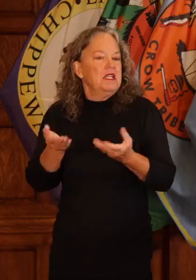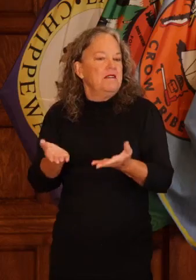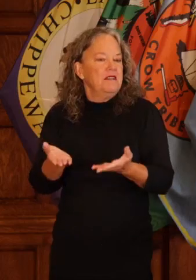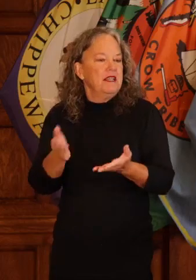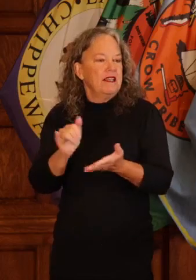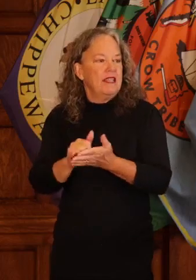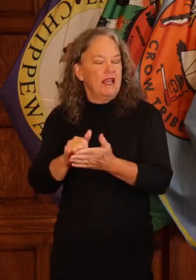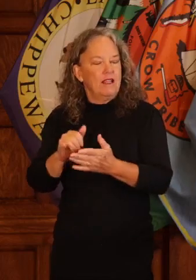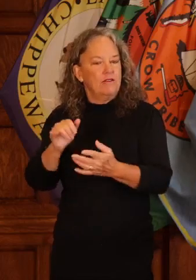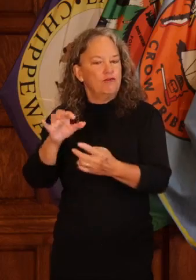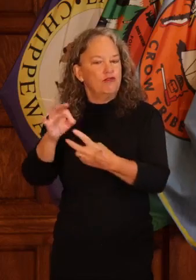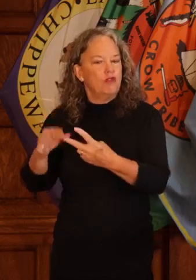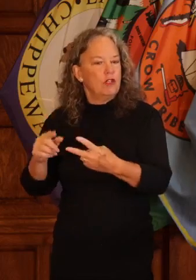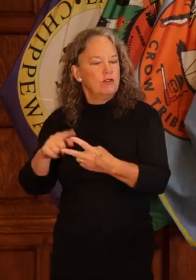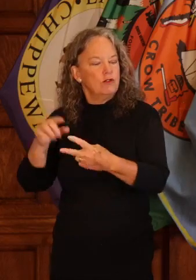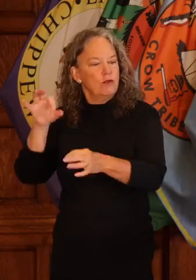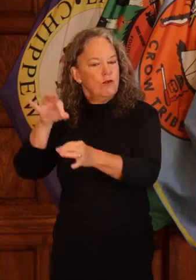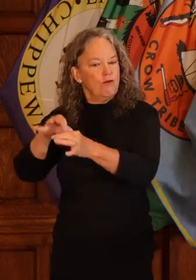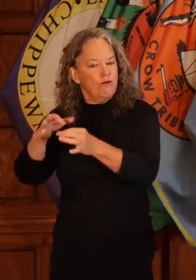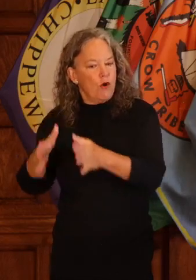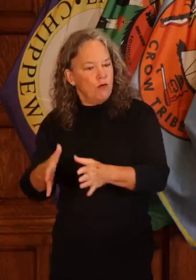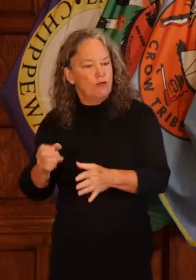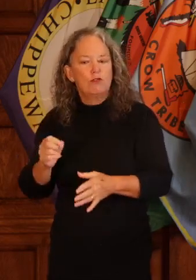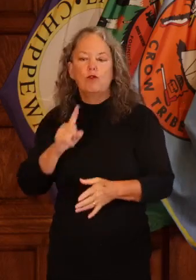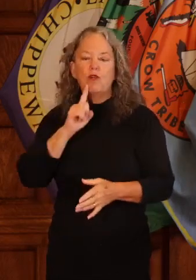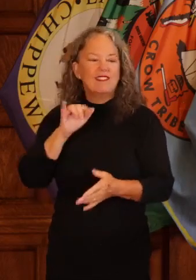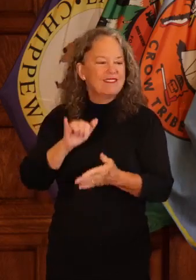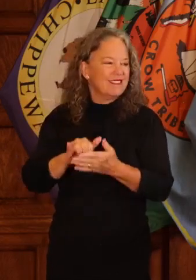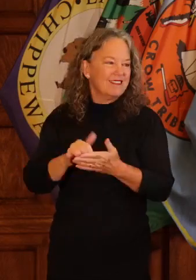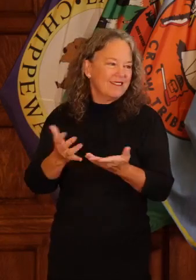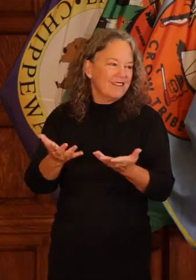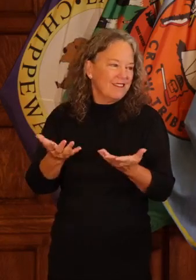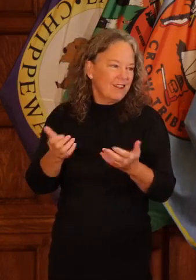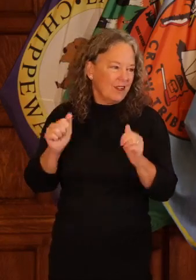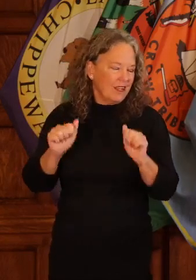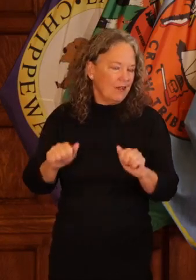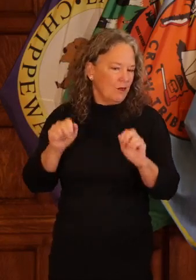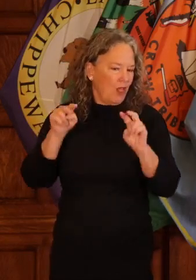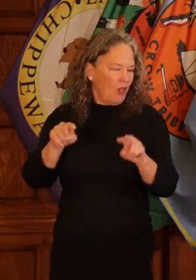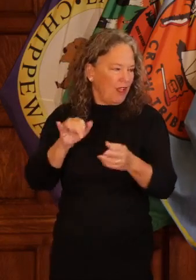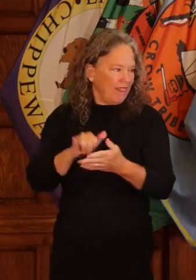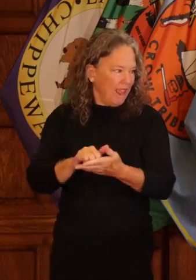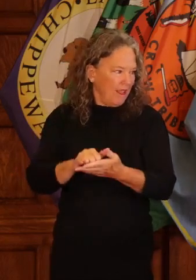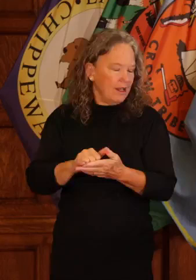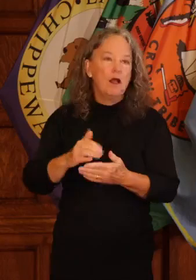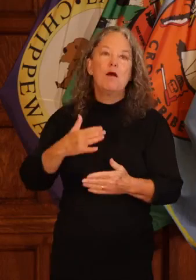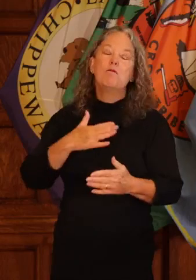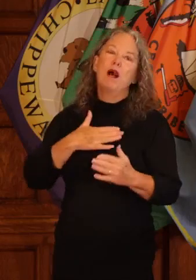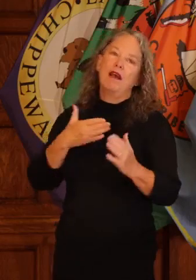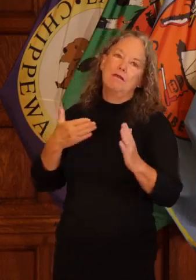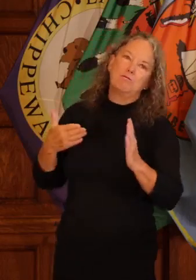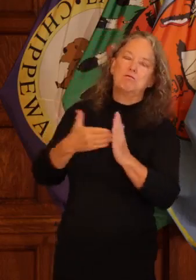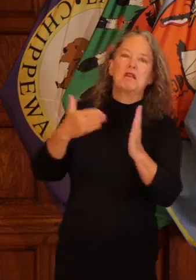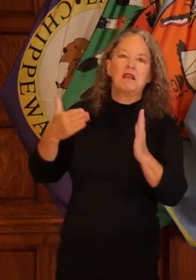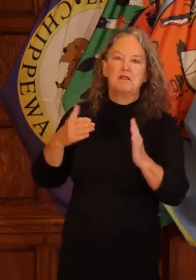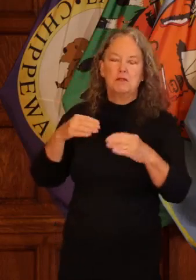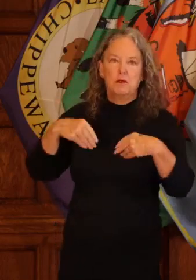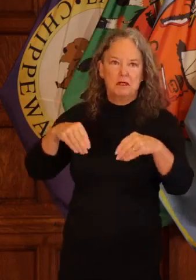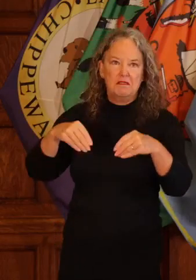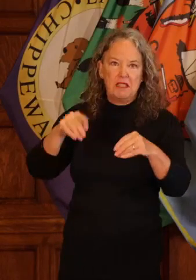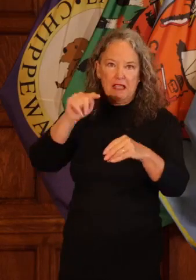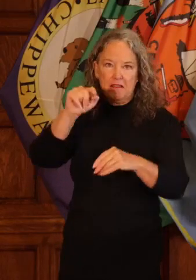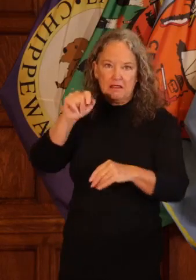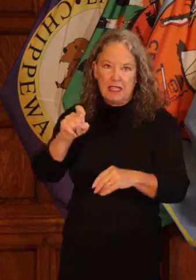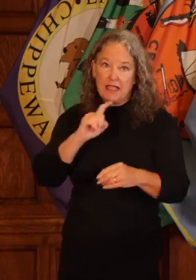if you thought it was worthy of at least taking a look at. Well, my opposition to a sales